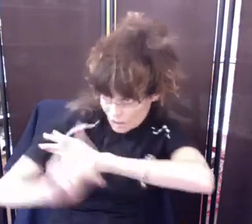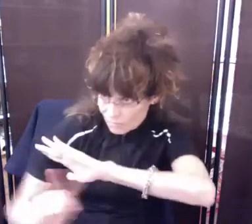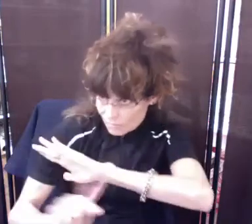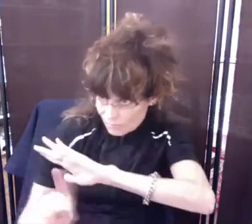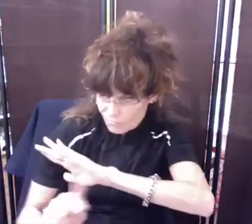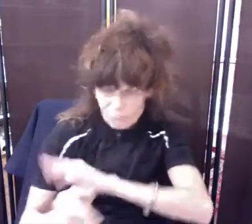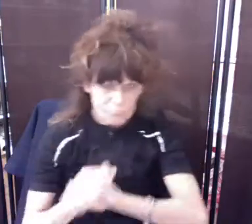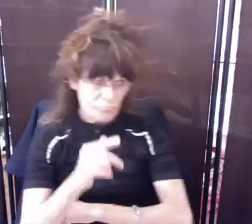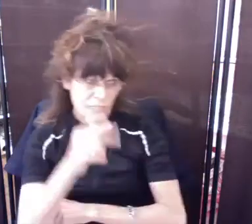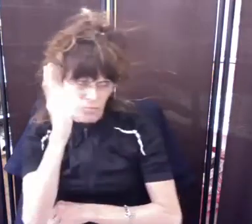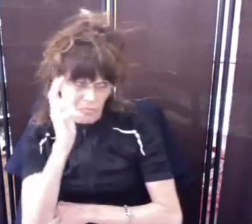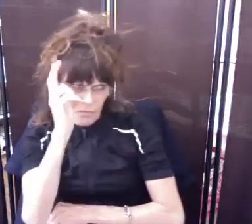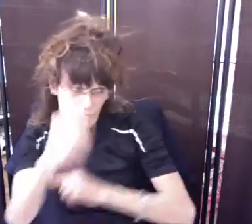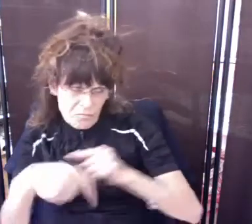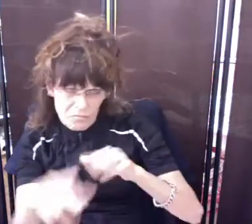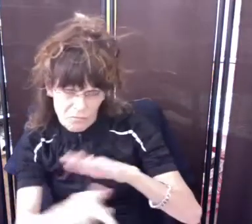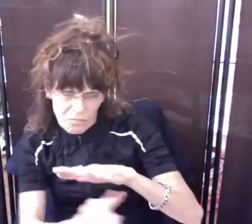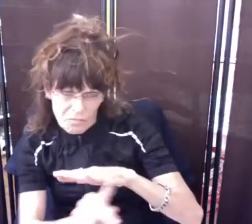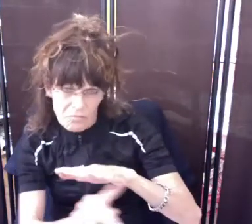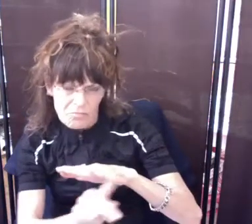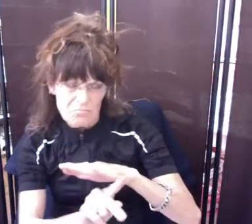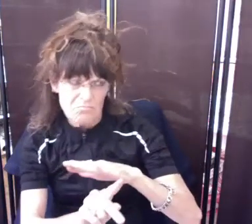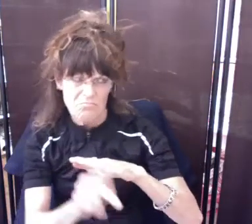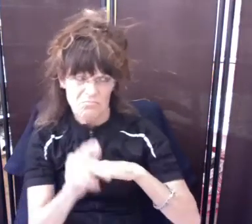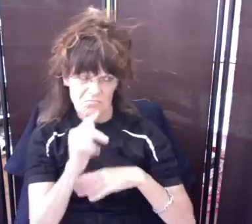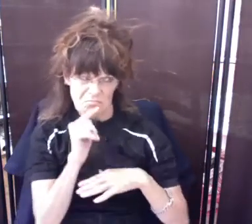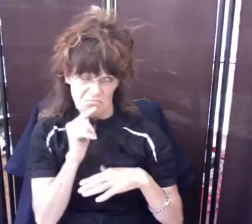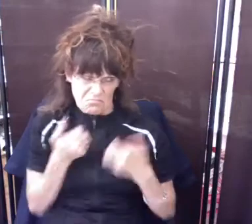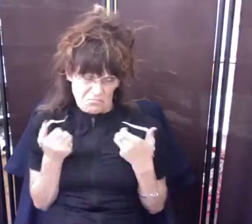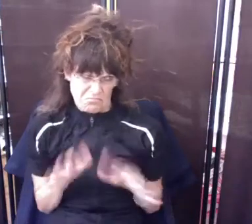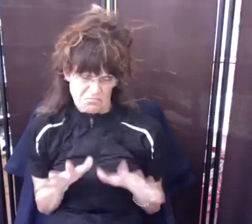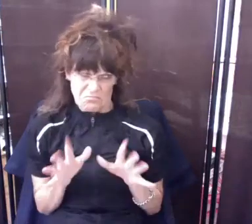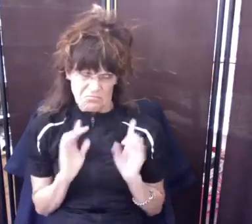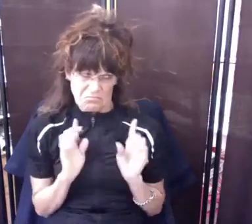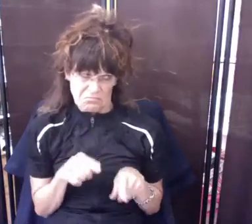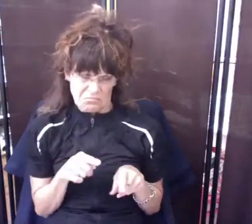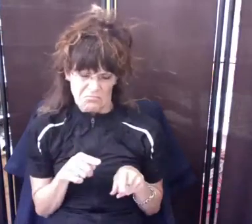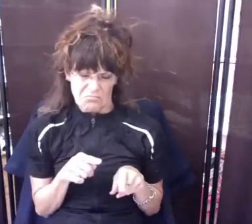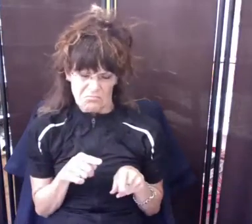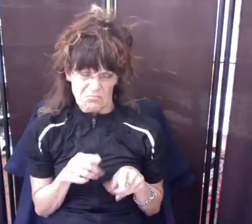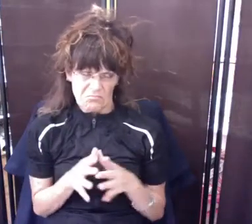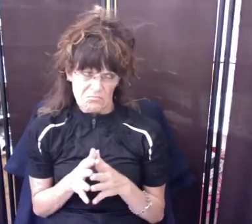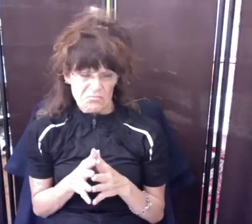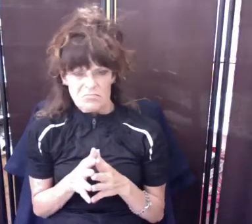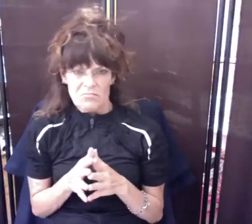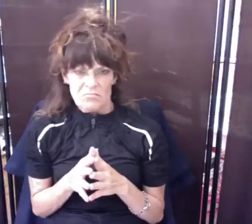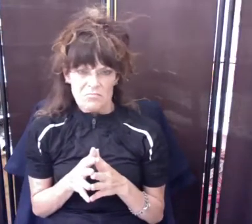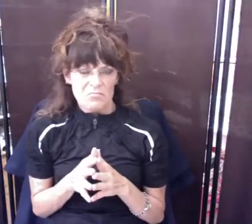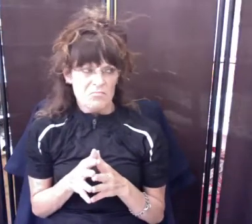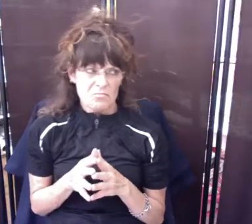this kindergarten thing. Wasn't looking forward to it, but I'd heard about it, and so I get myself ready, and we go out to the